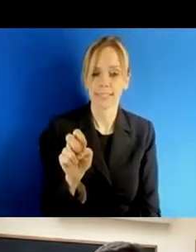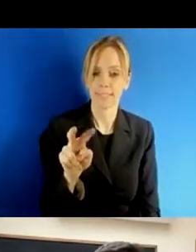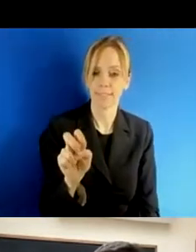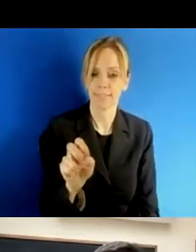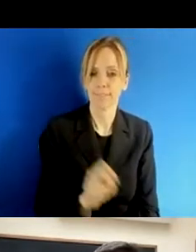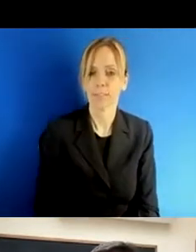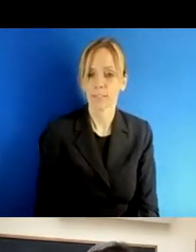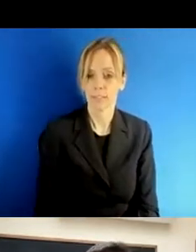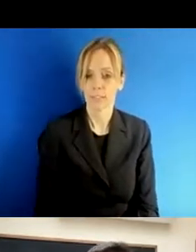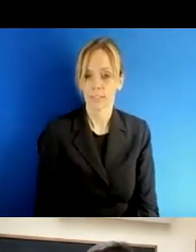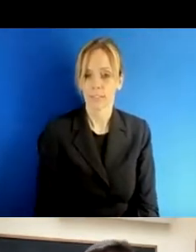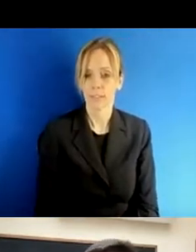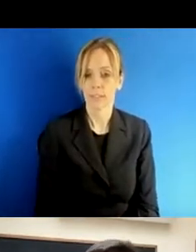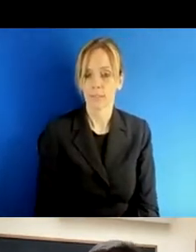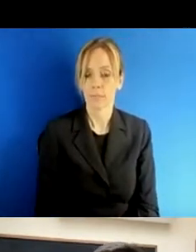here.